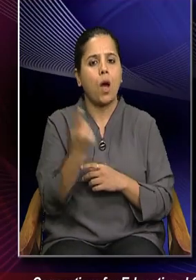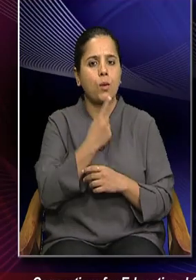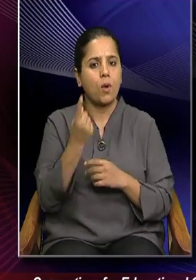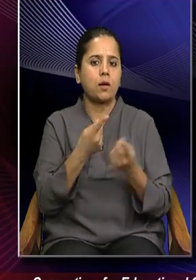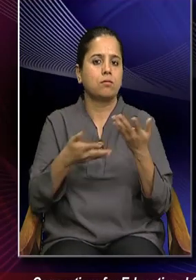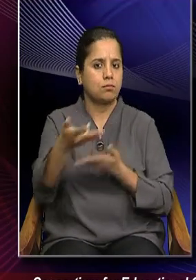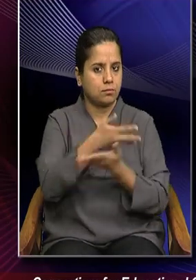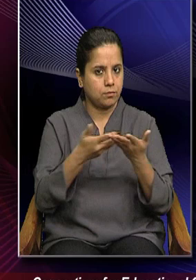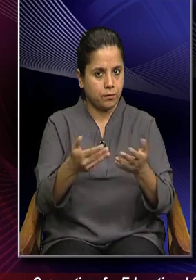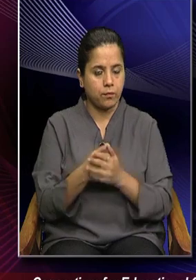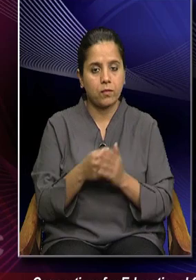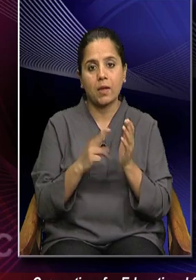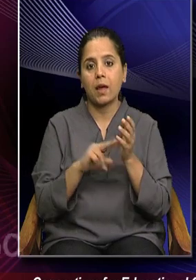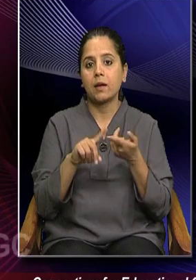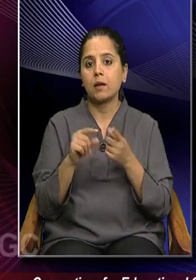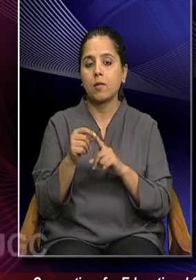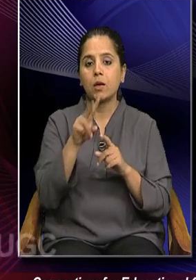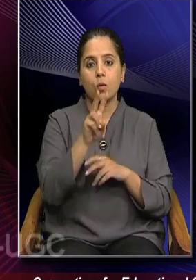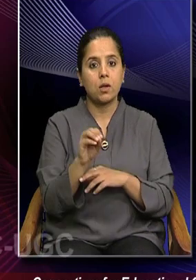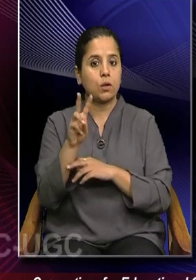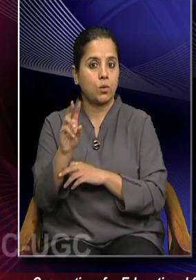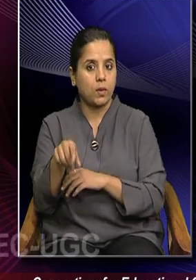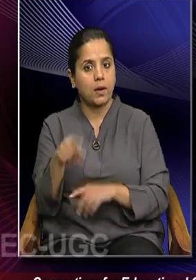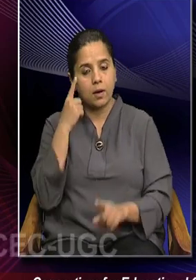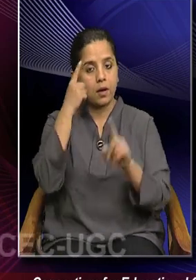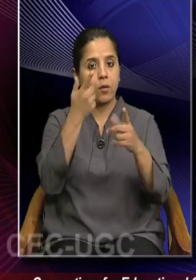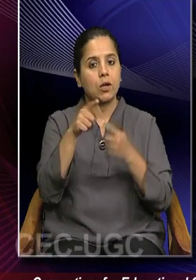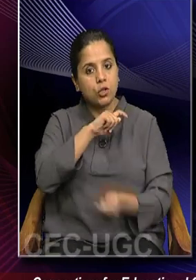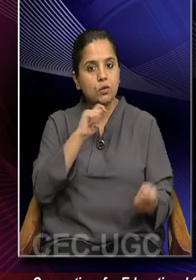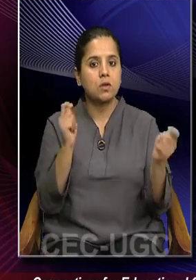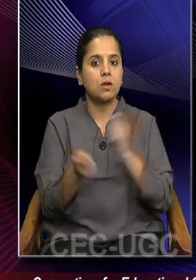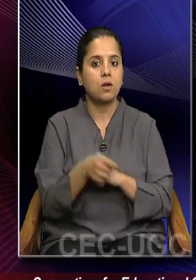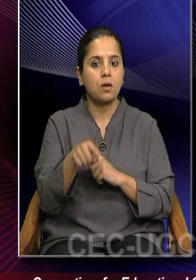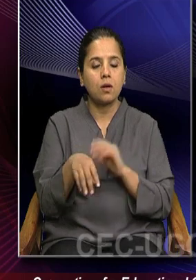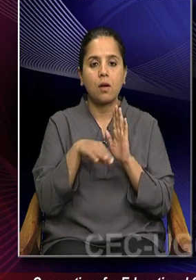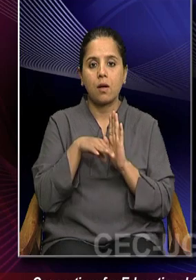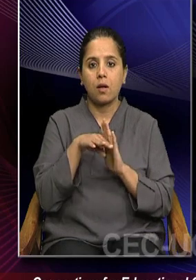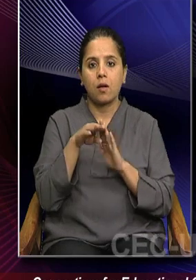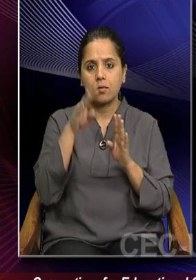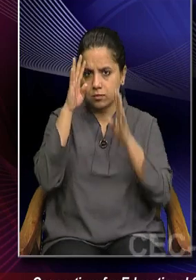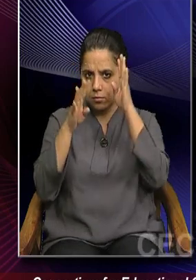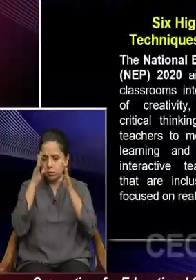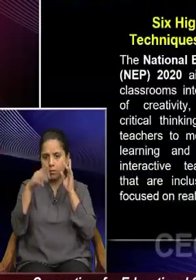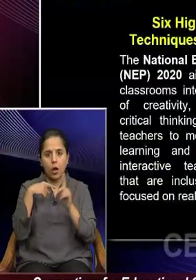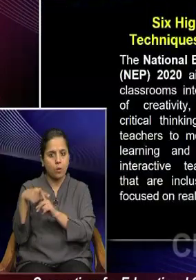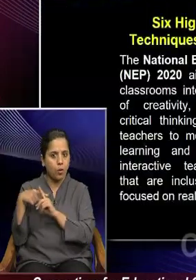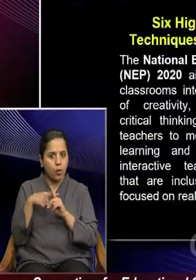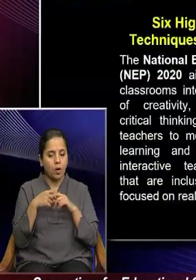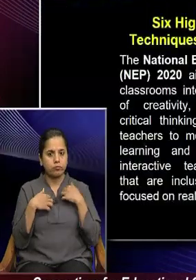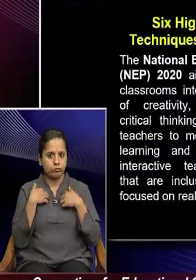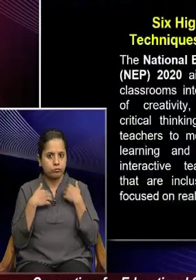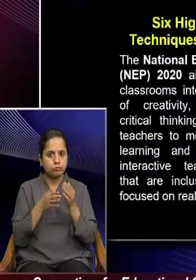one. The NEP 2020 aims to transform the level of creativity,